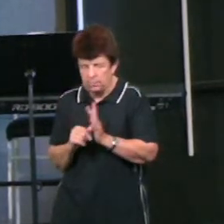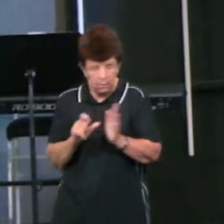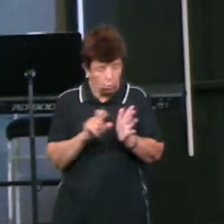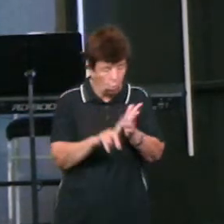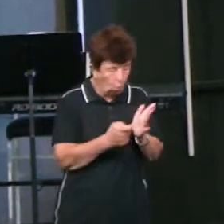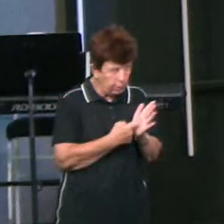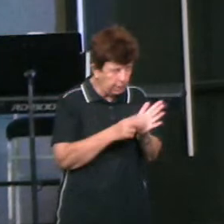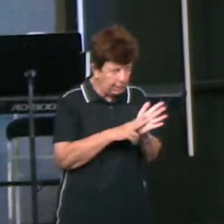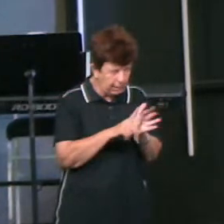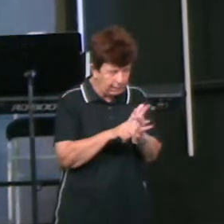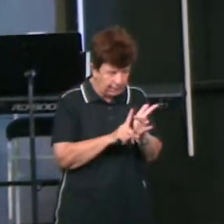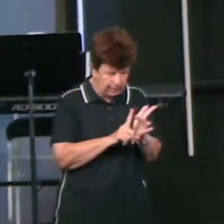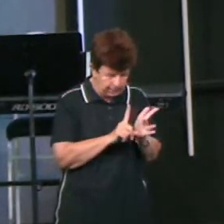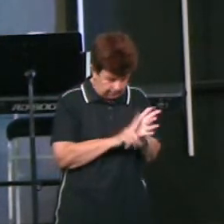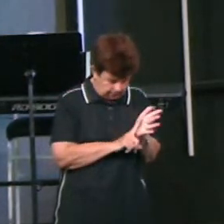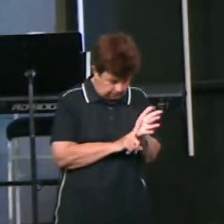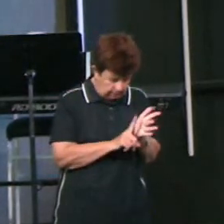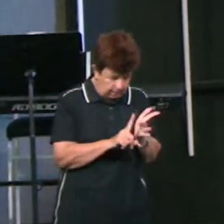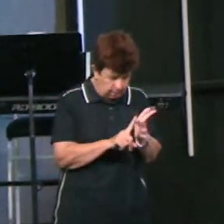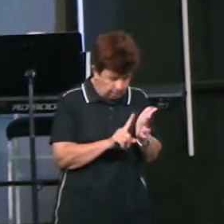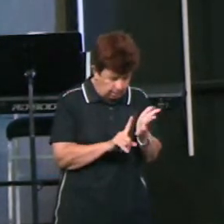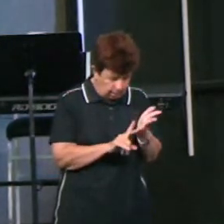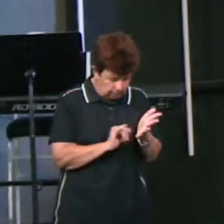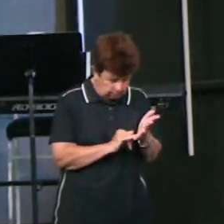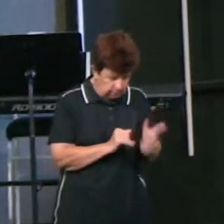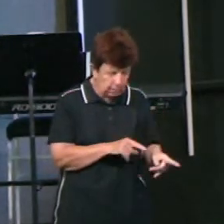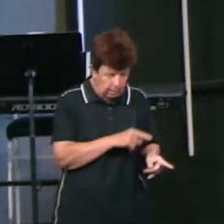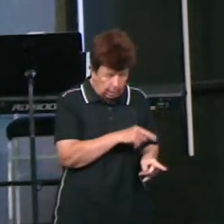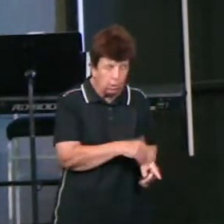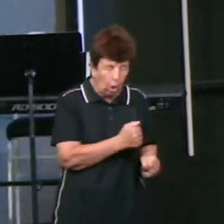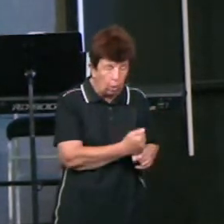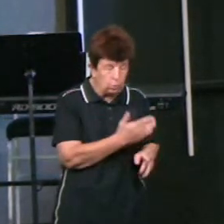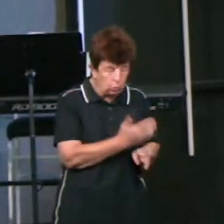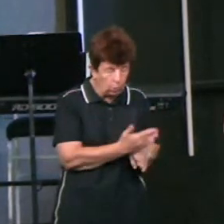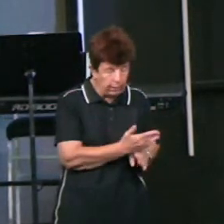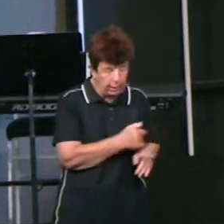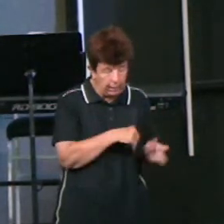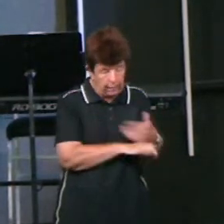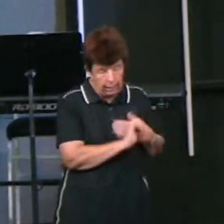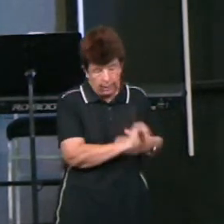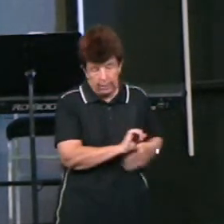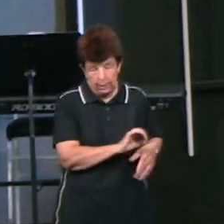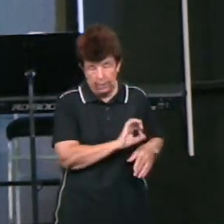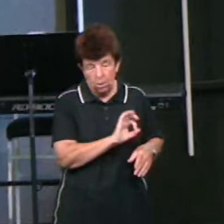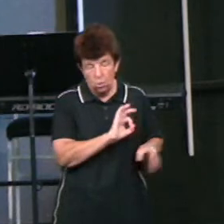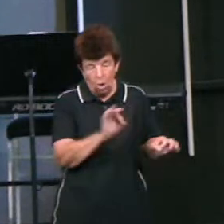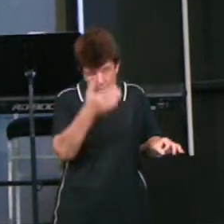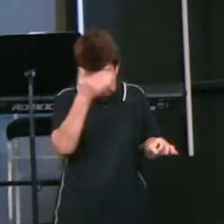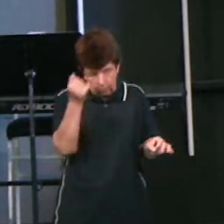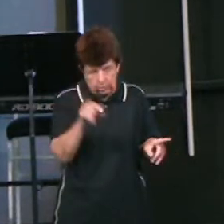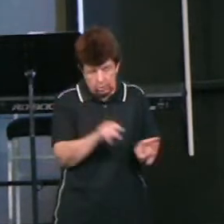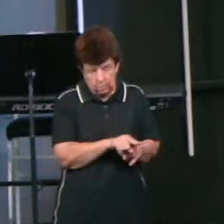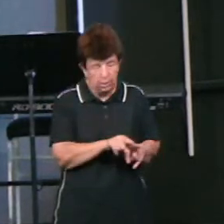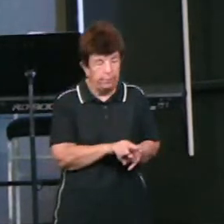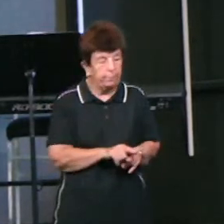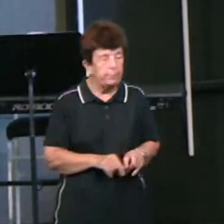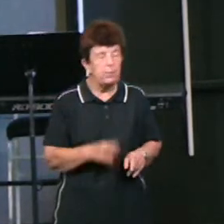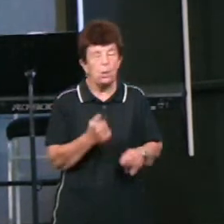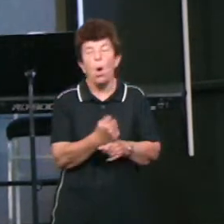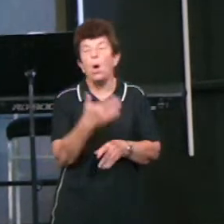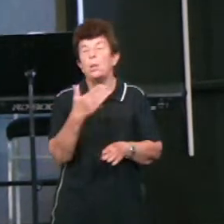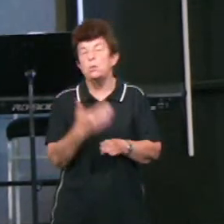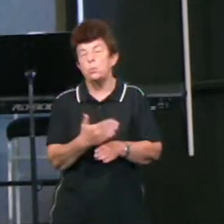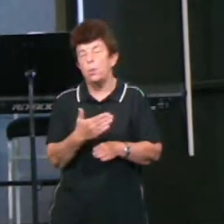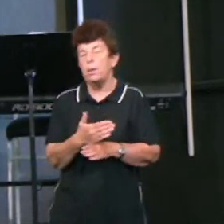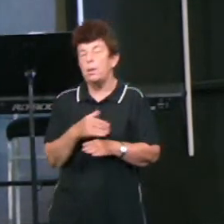Cornelius that God is at work in non-Christians. He's at work just